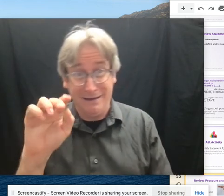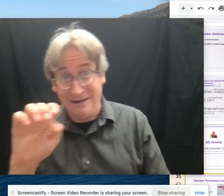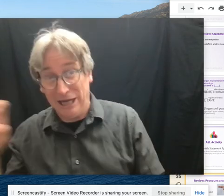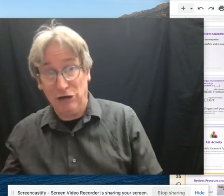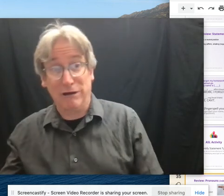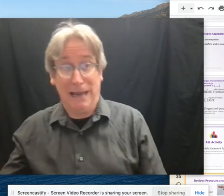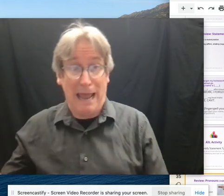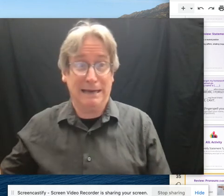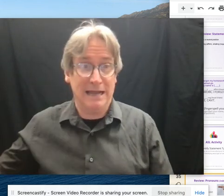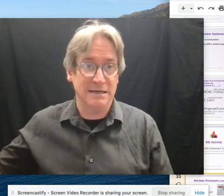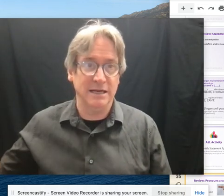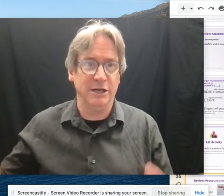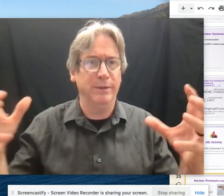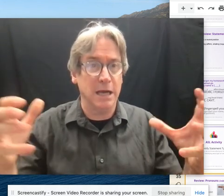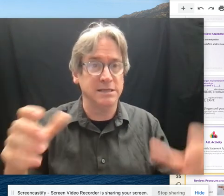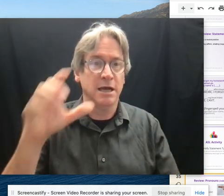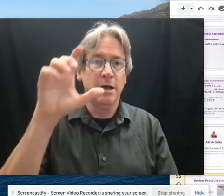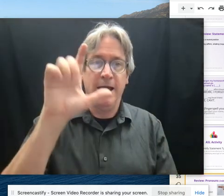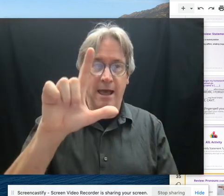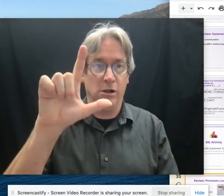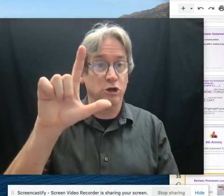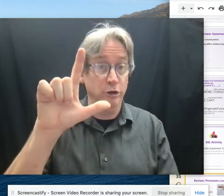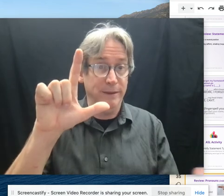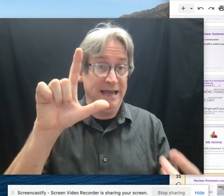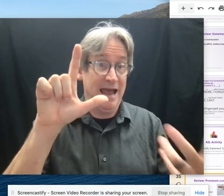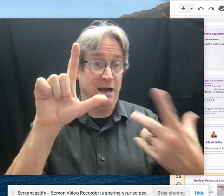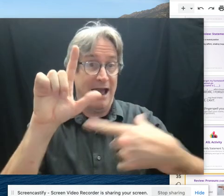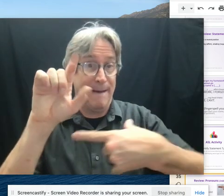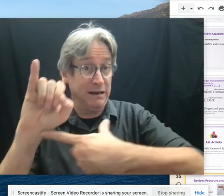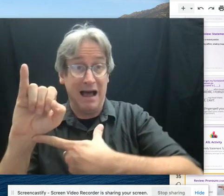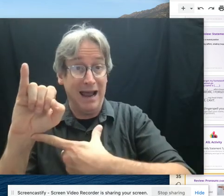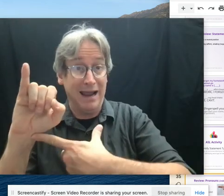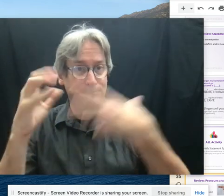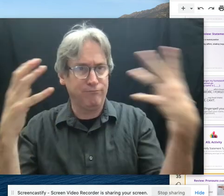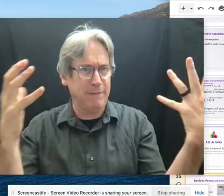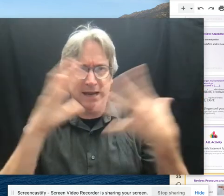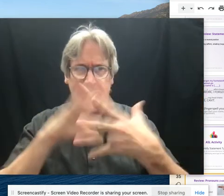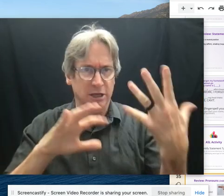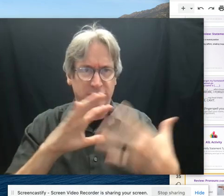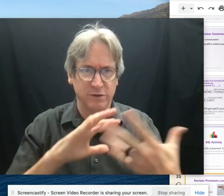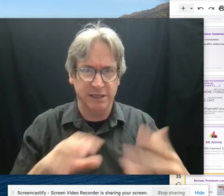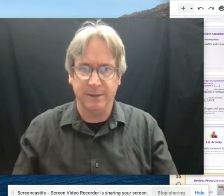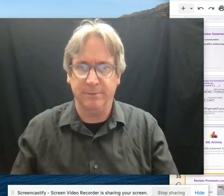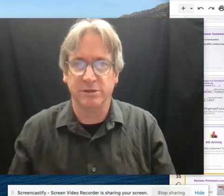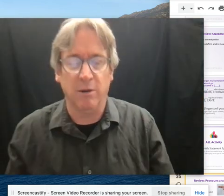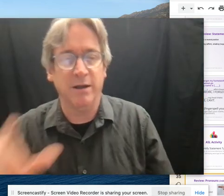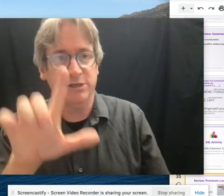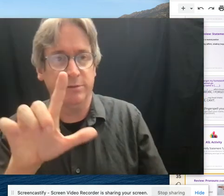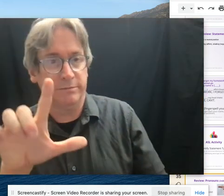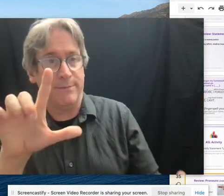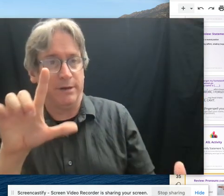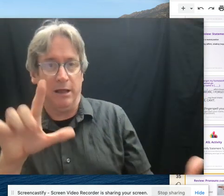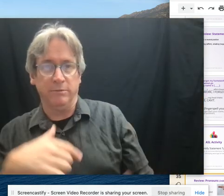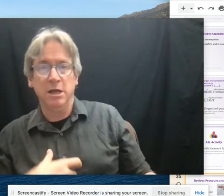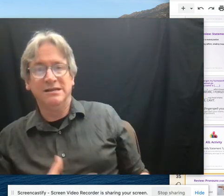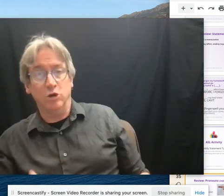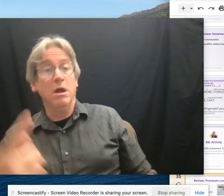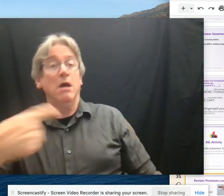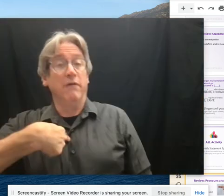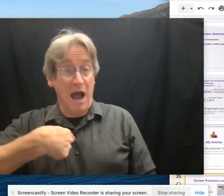N, earring@kent.edu, because L could be a capital I, and it can be confusing to people. So I always do a capital